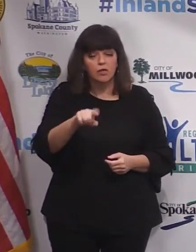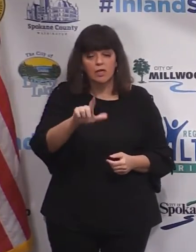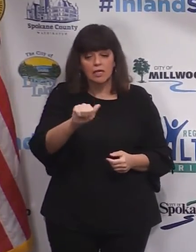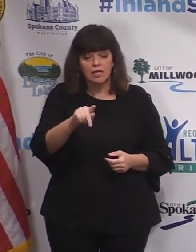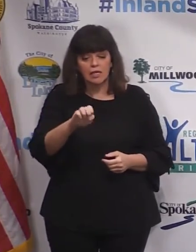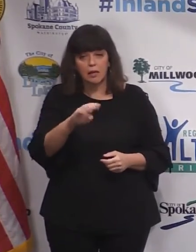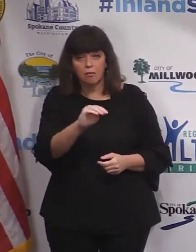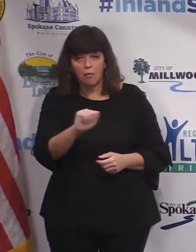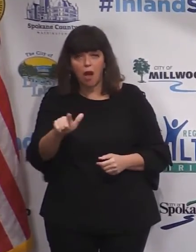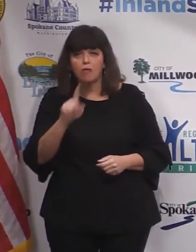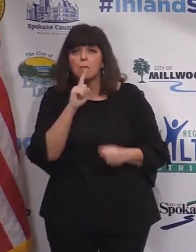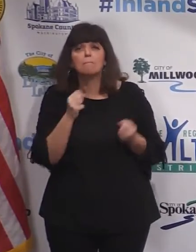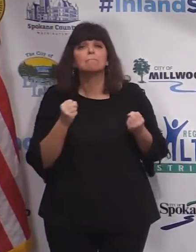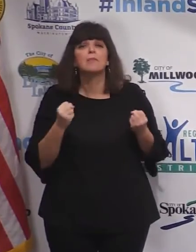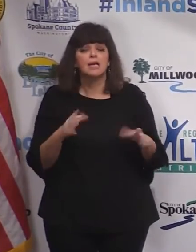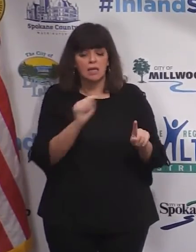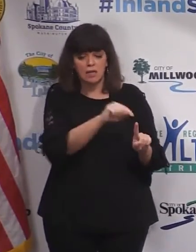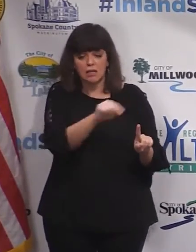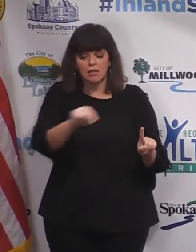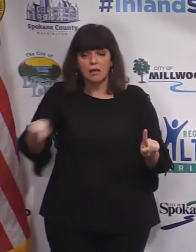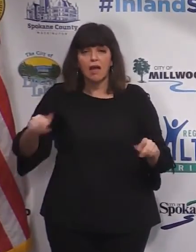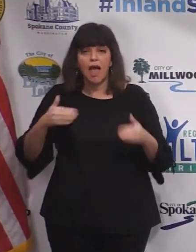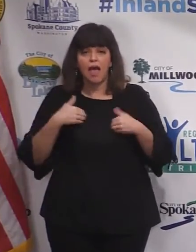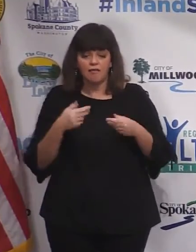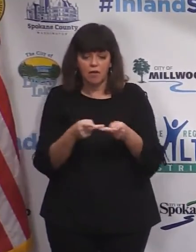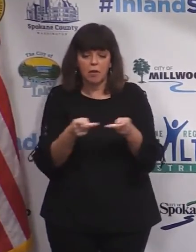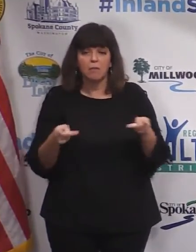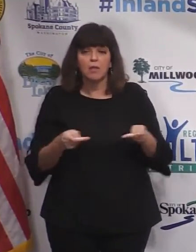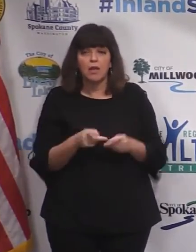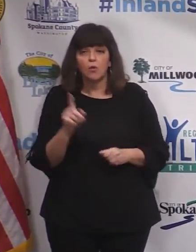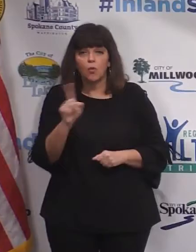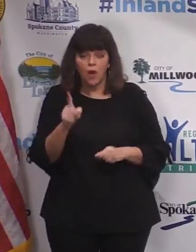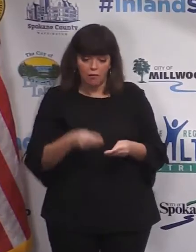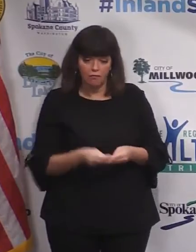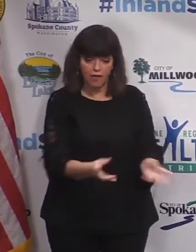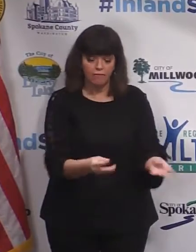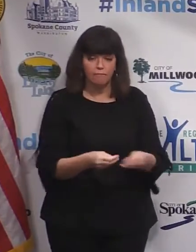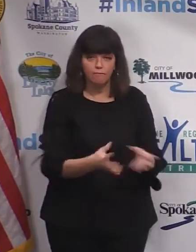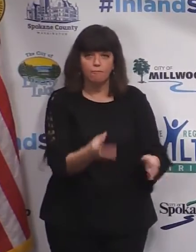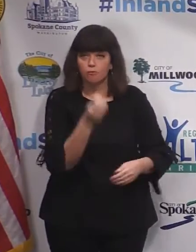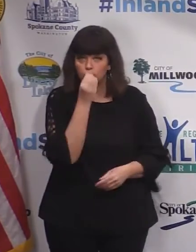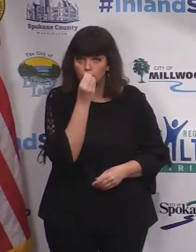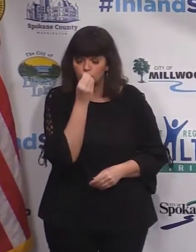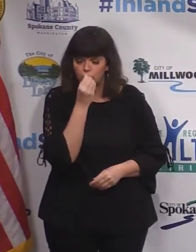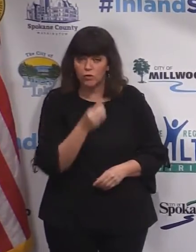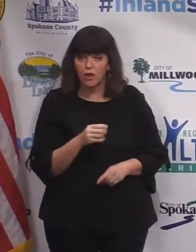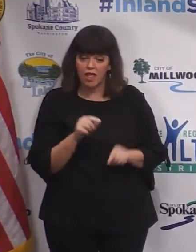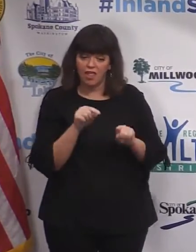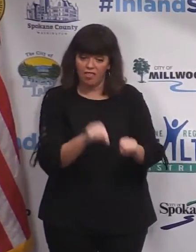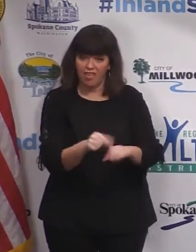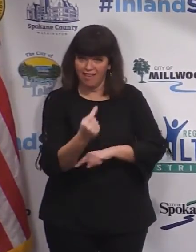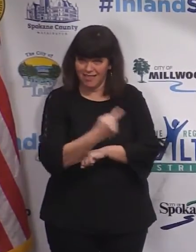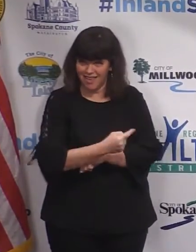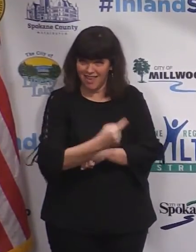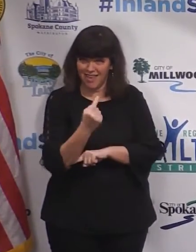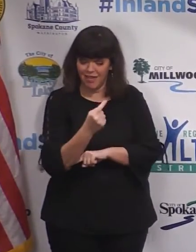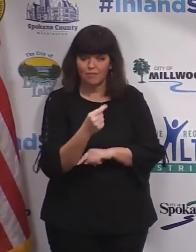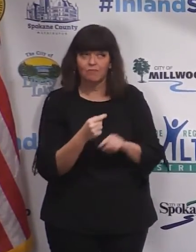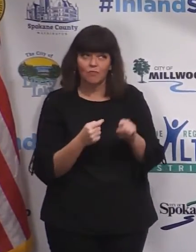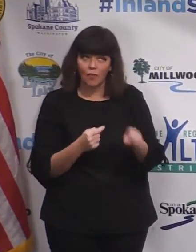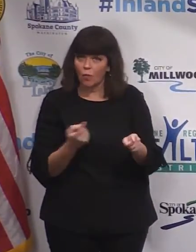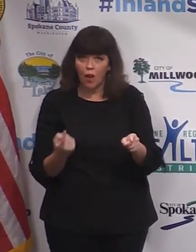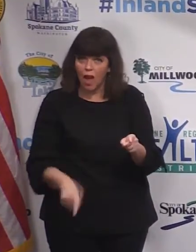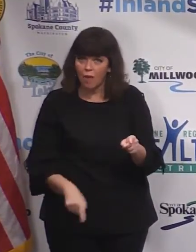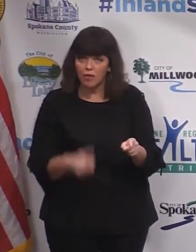Saturday at our facility. And we had a line of cars probably a mile long. Our clicker sort of broke down, but it was